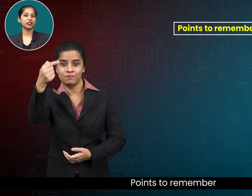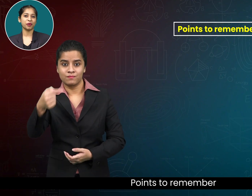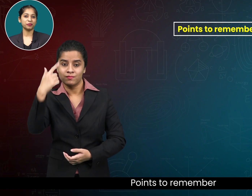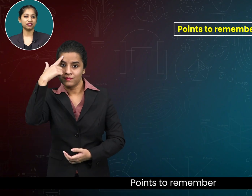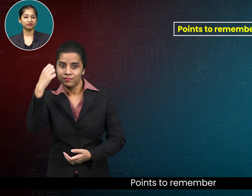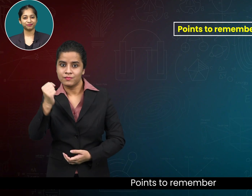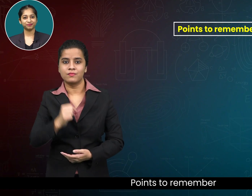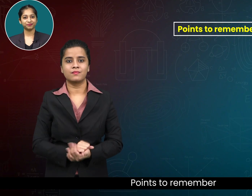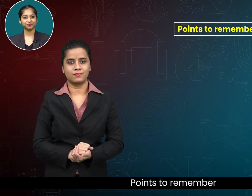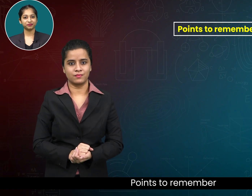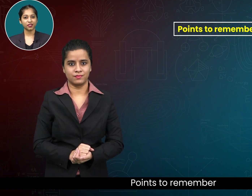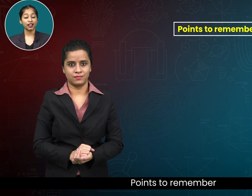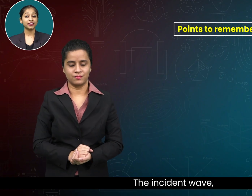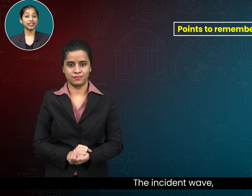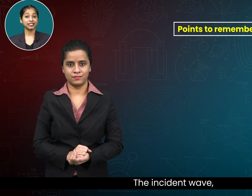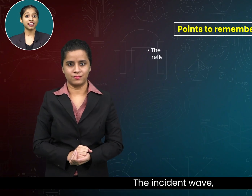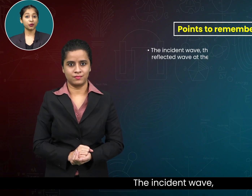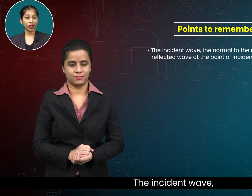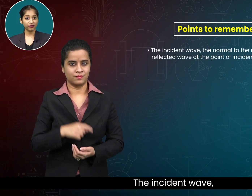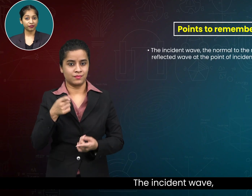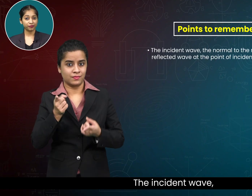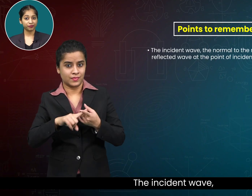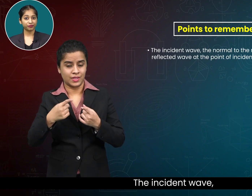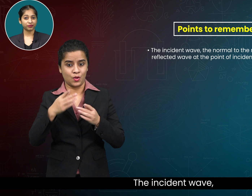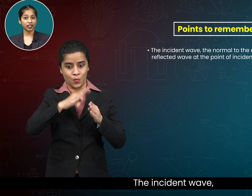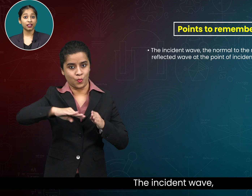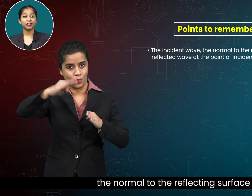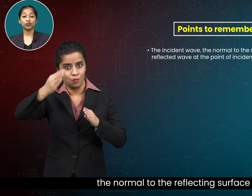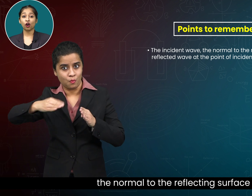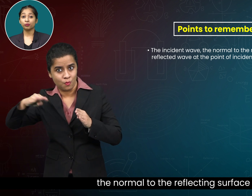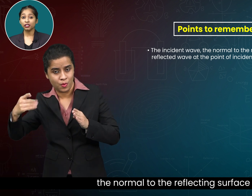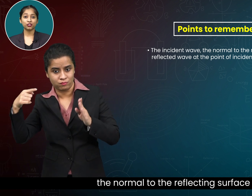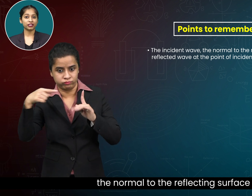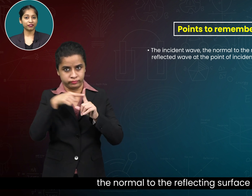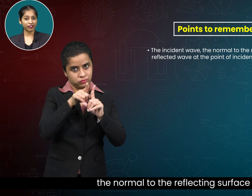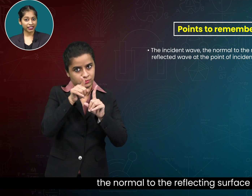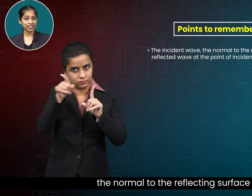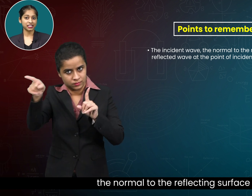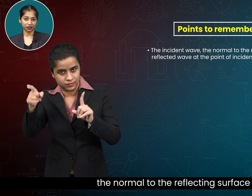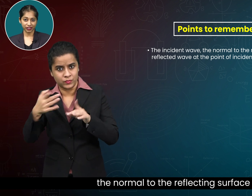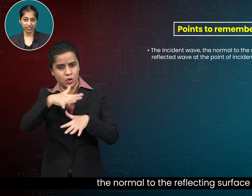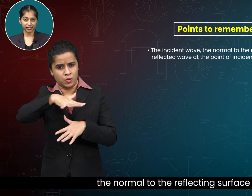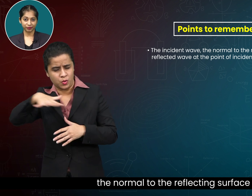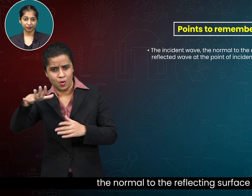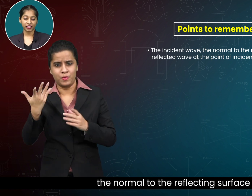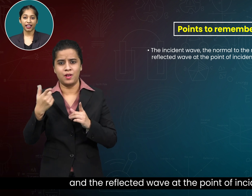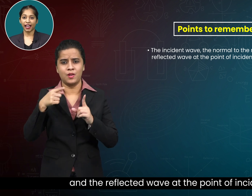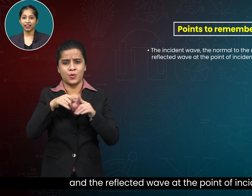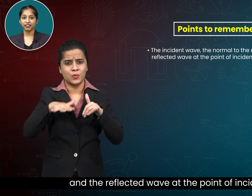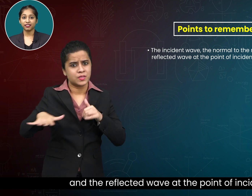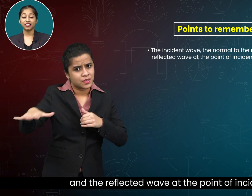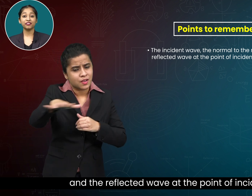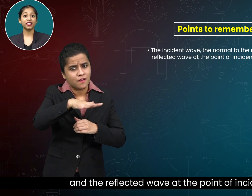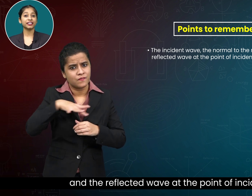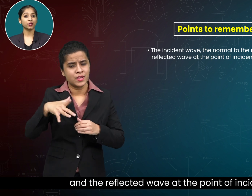Points to remember: the incident wave, the normal to the reflecting surface,